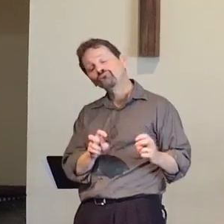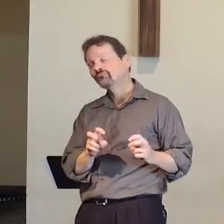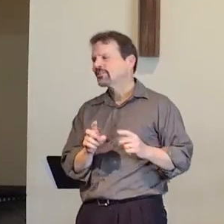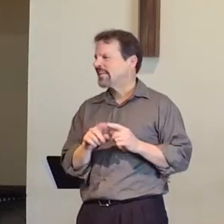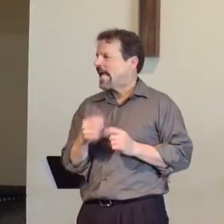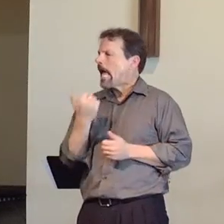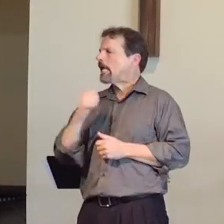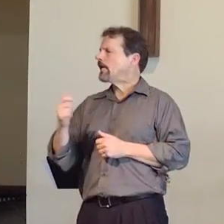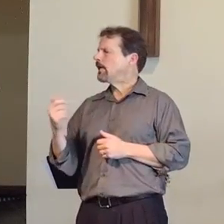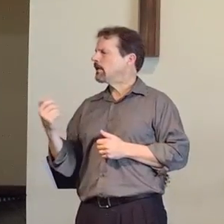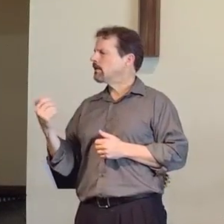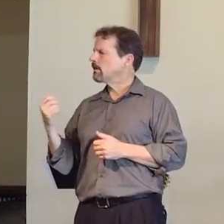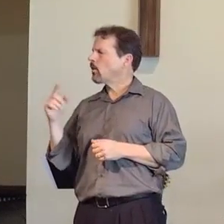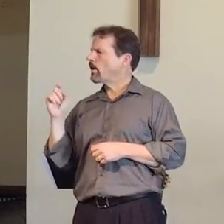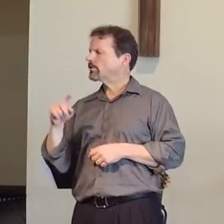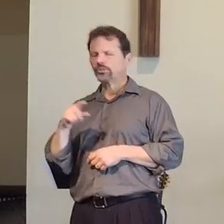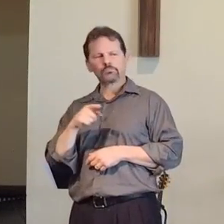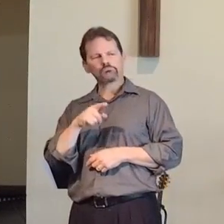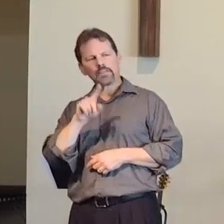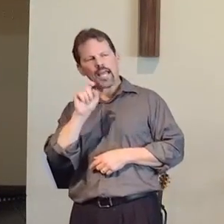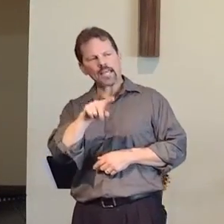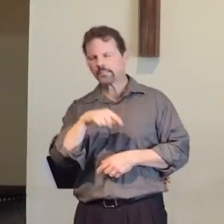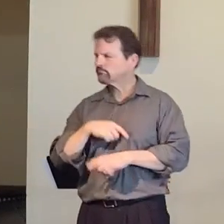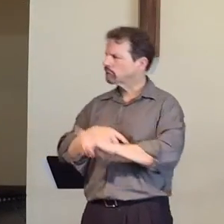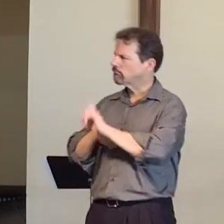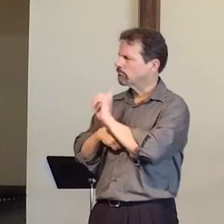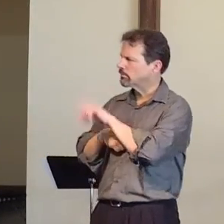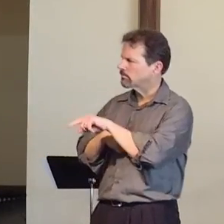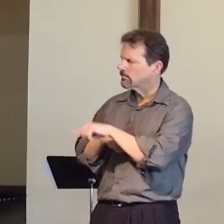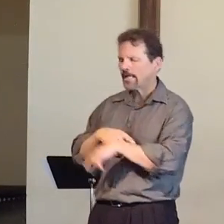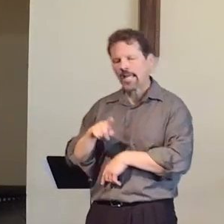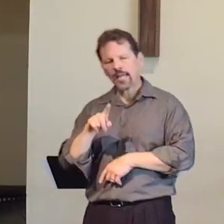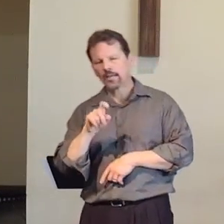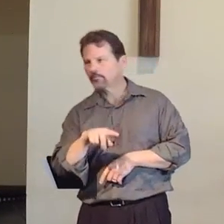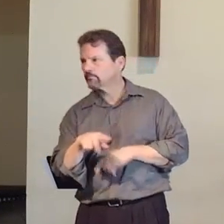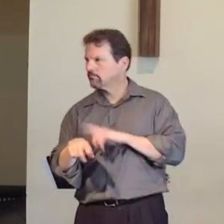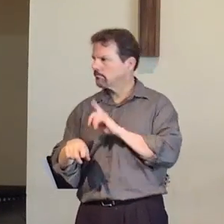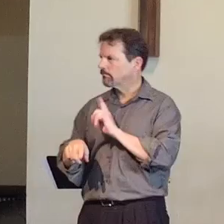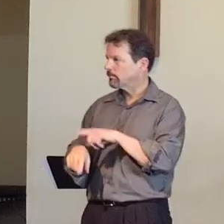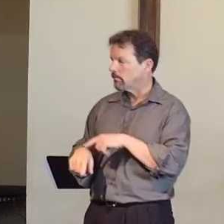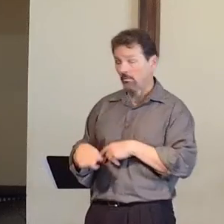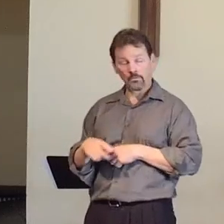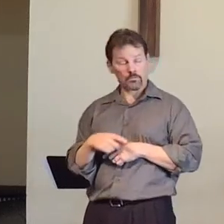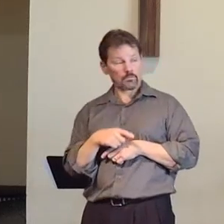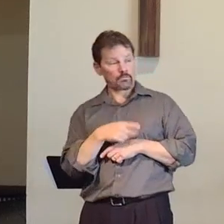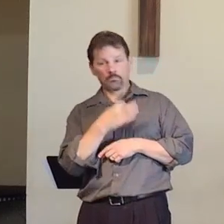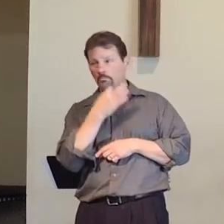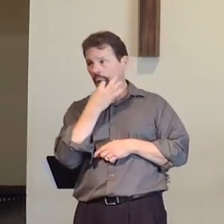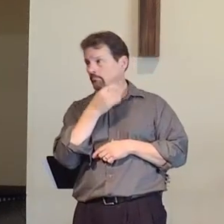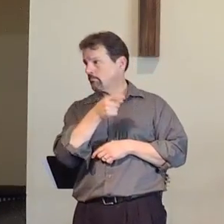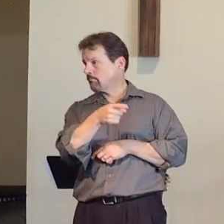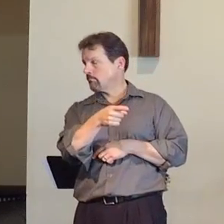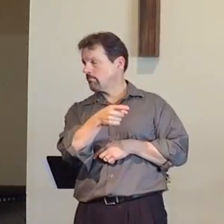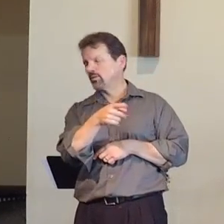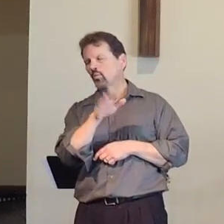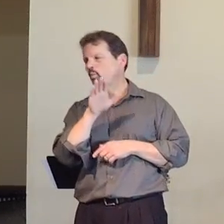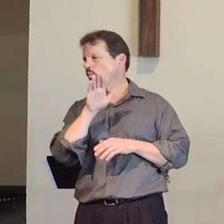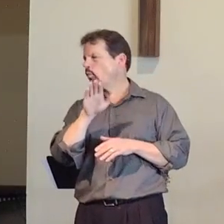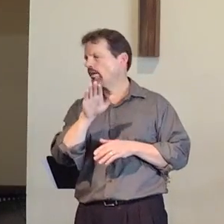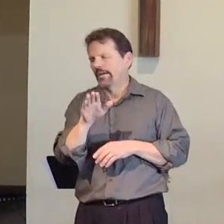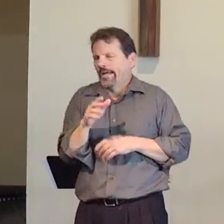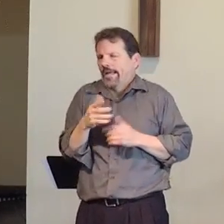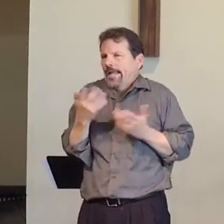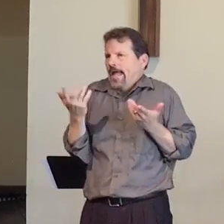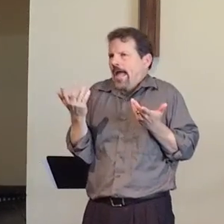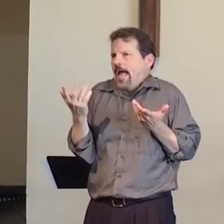single question, every single thing that I just couldn't buy, couldn't believe on my own. And it was just, there's no